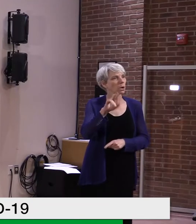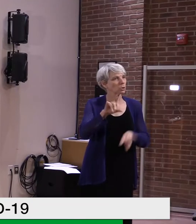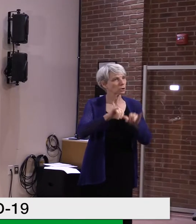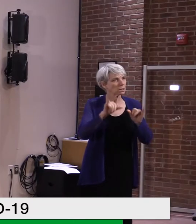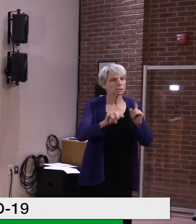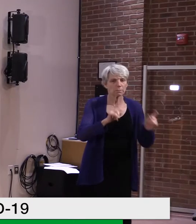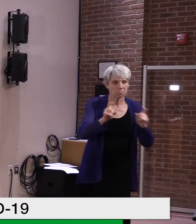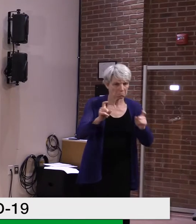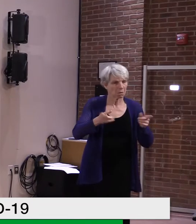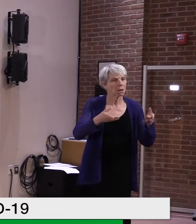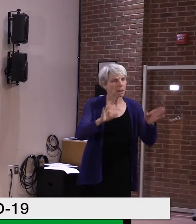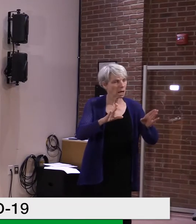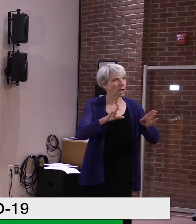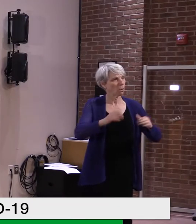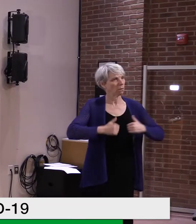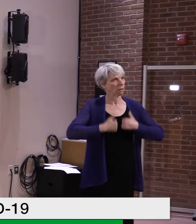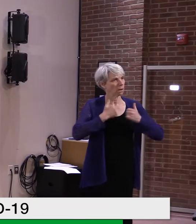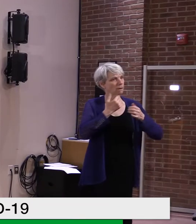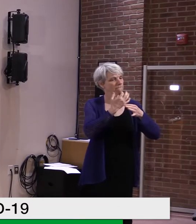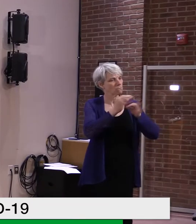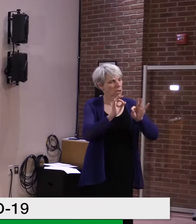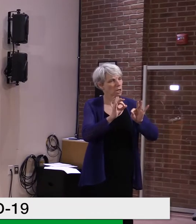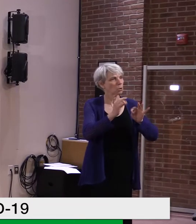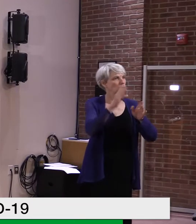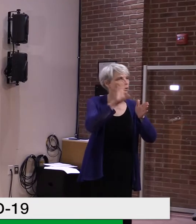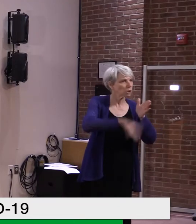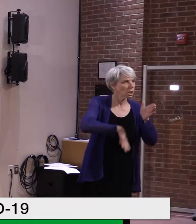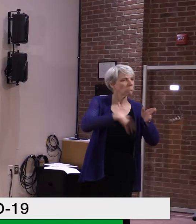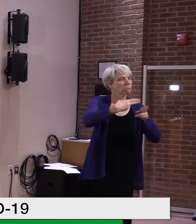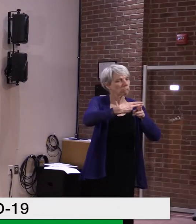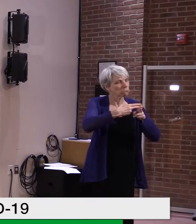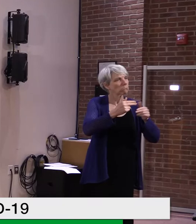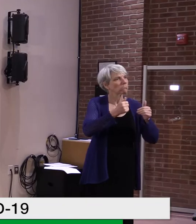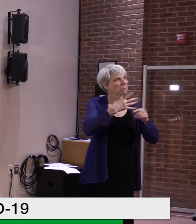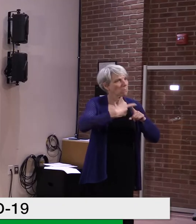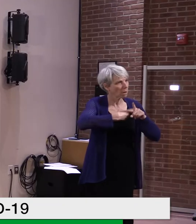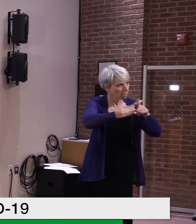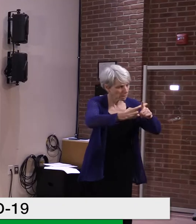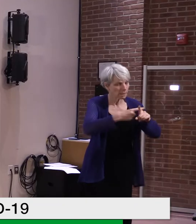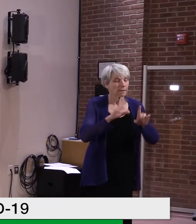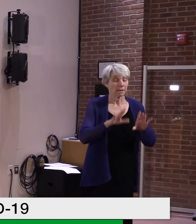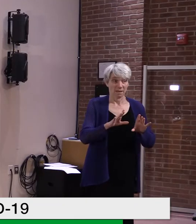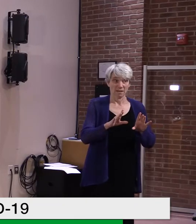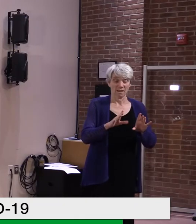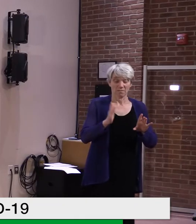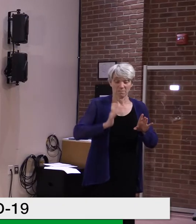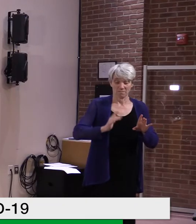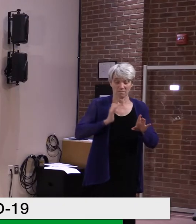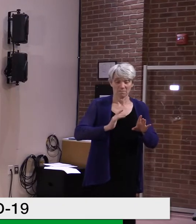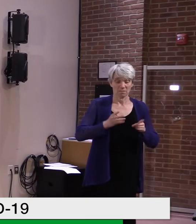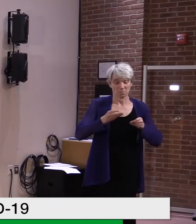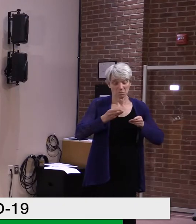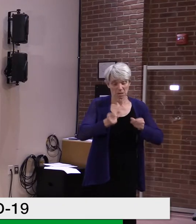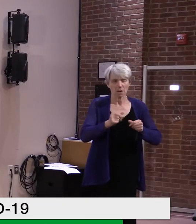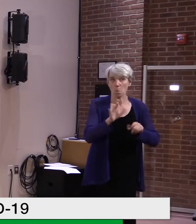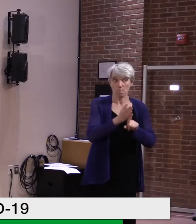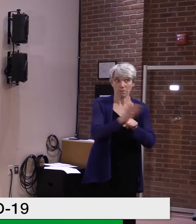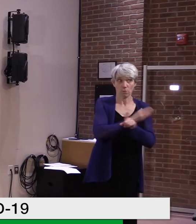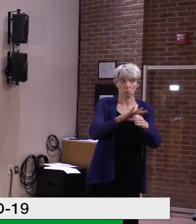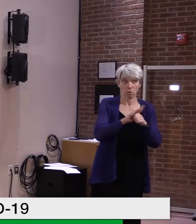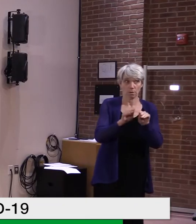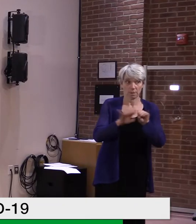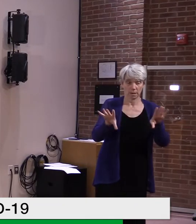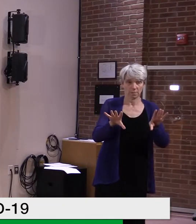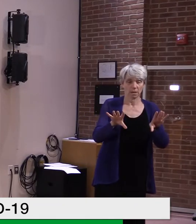to as we move forward here. We were spending about $5 to $7 million pre-pandemic on the